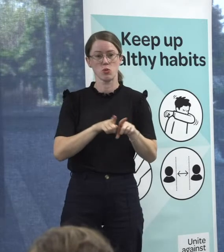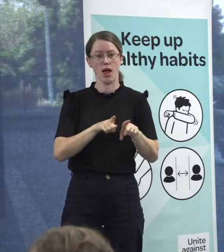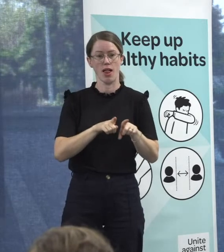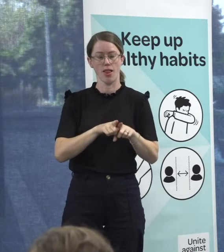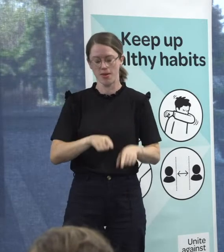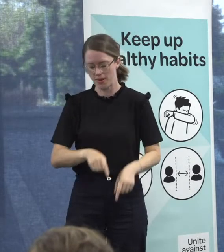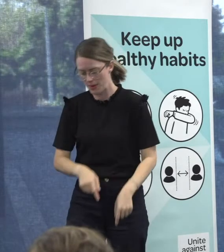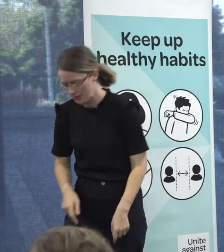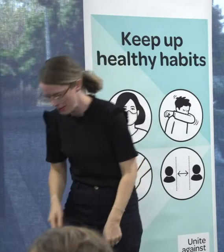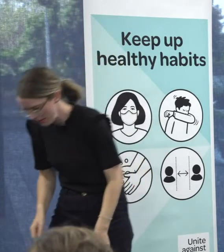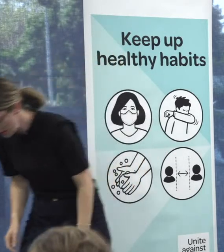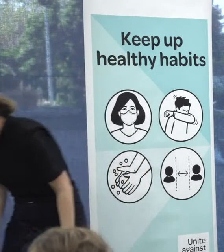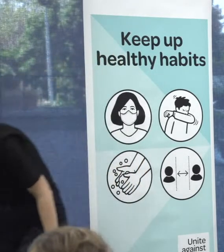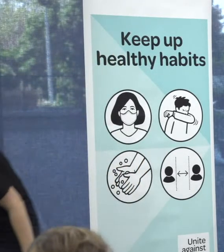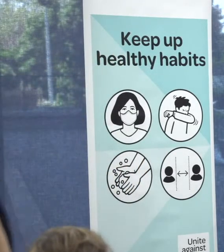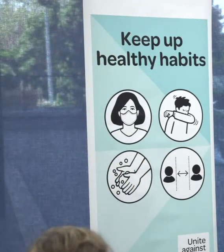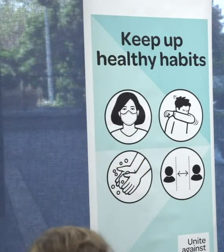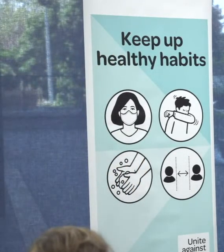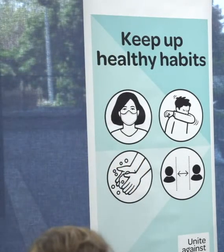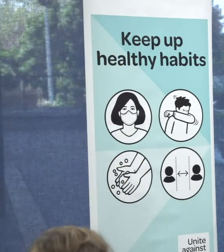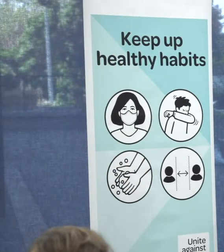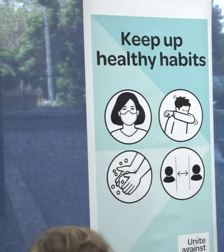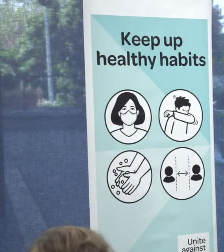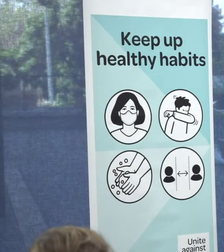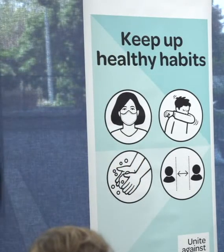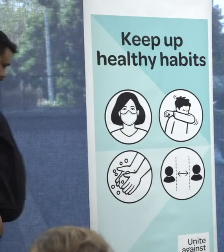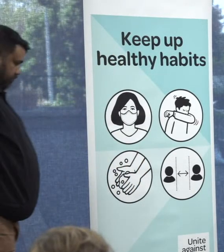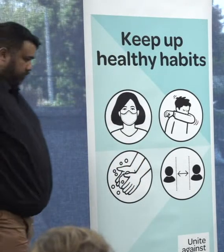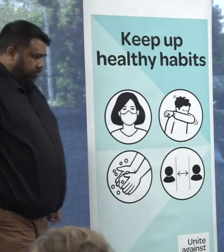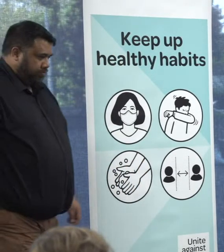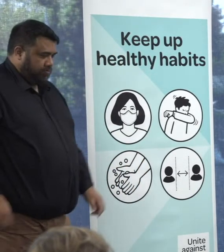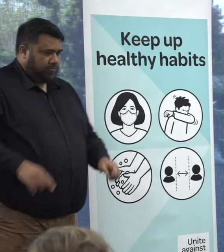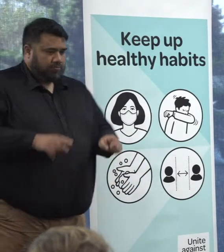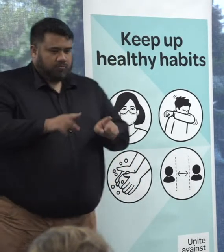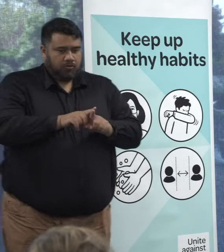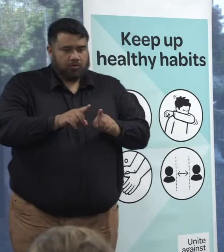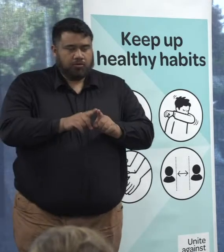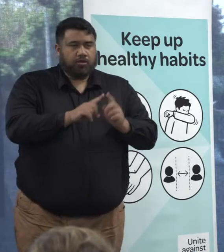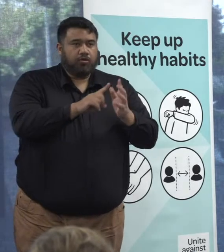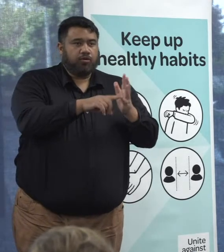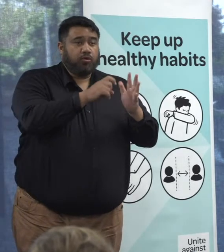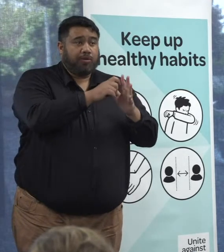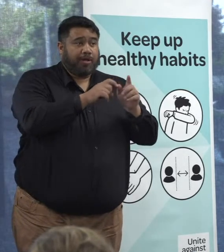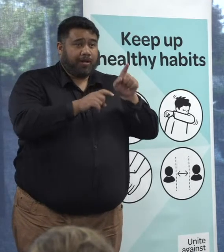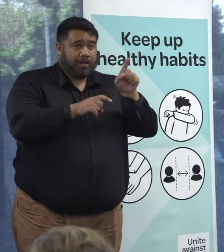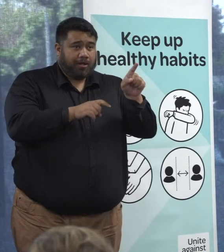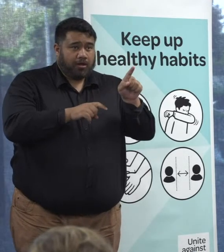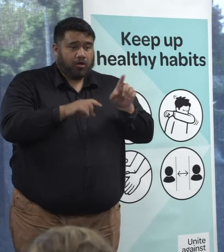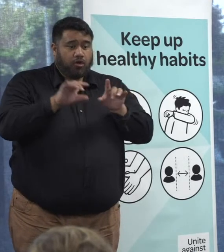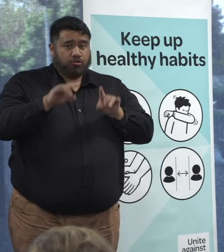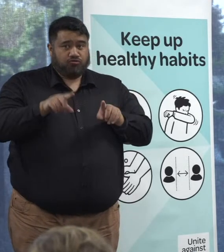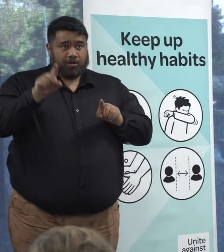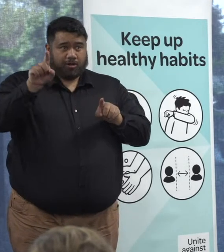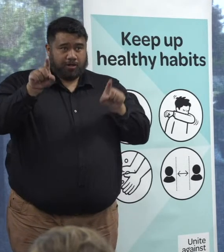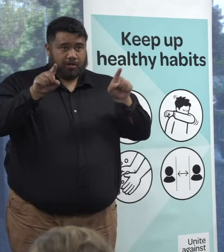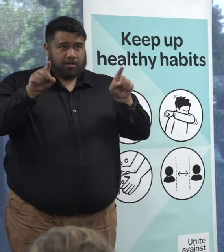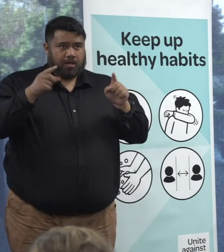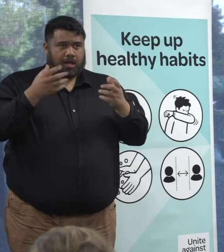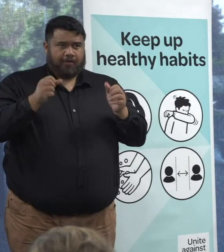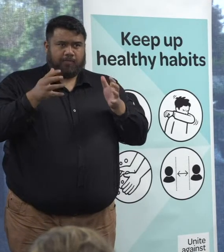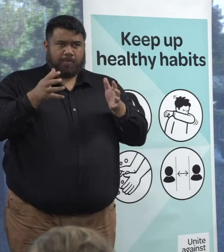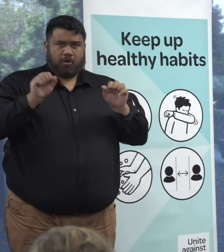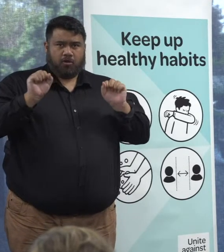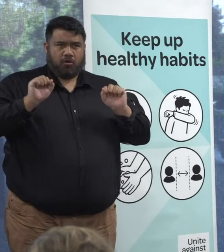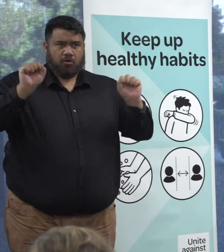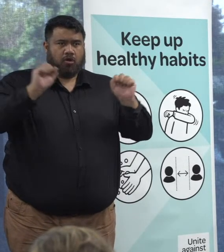And likewise, looking at the UK and Australia, they've experienced two quite distinct Omicron